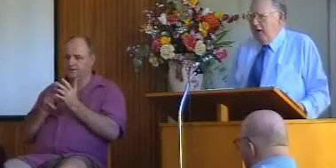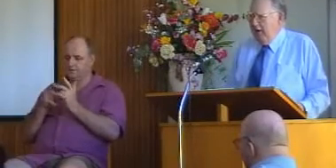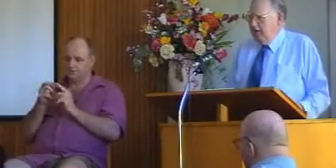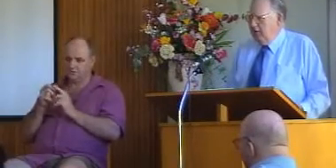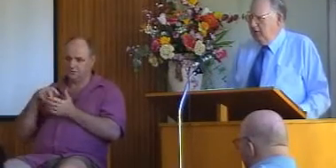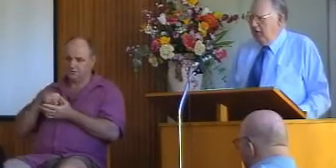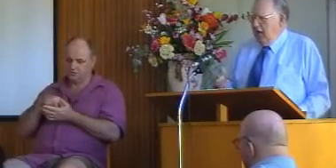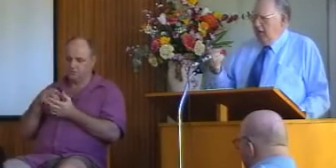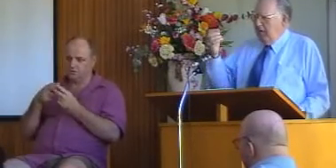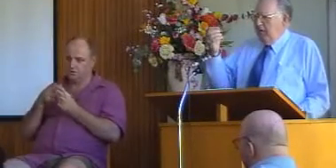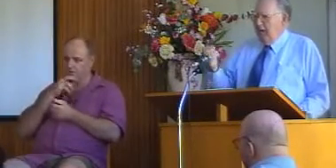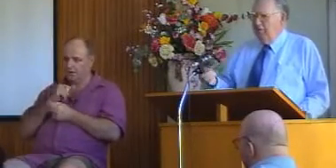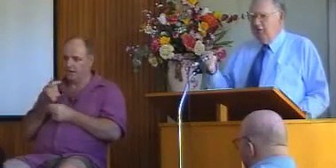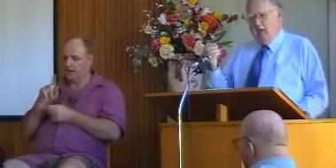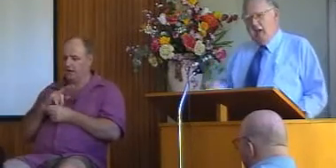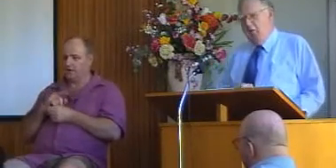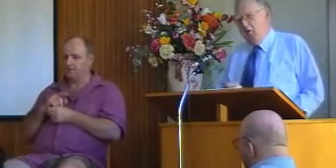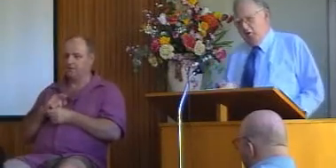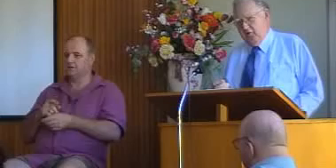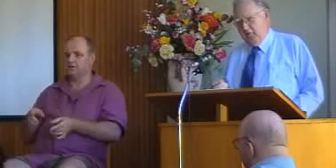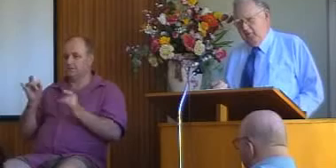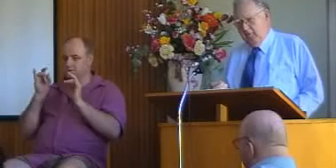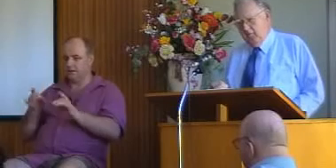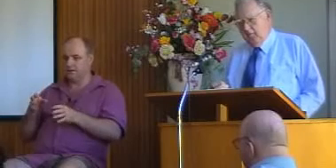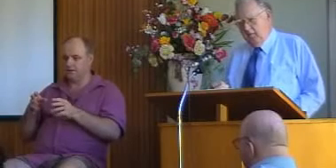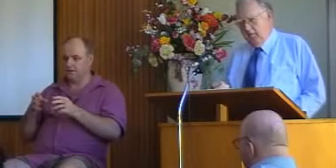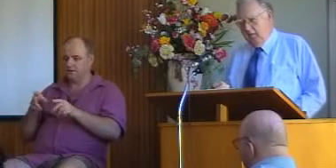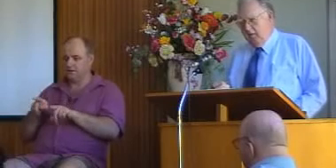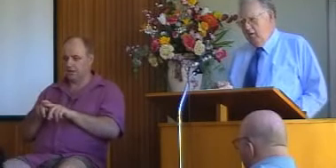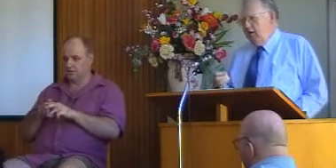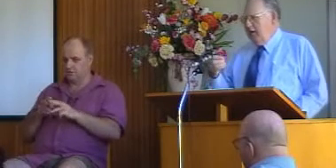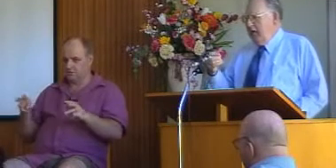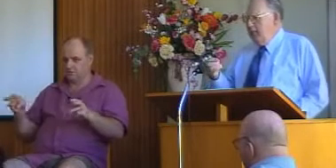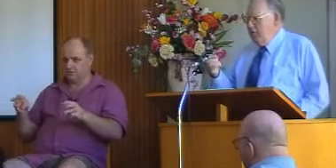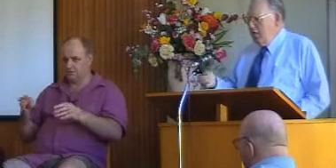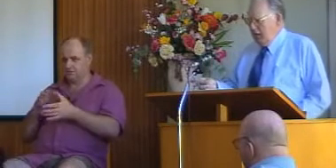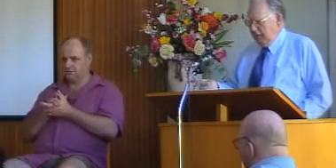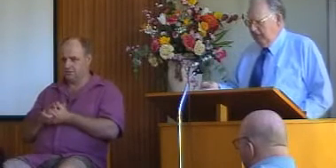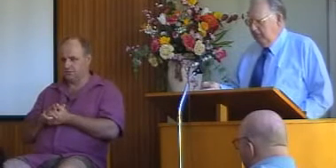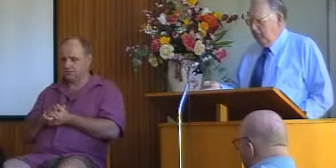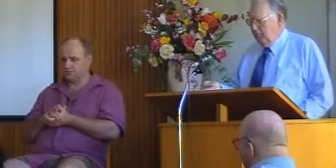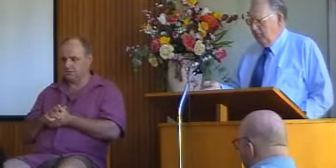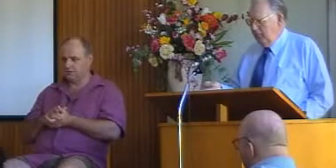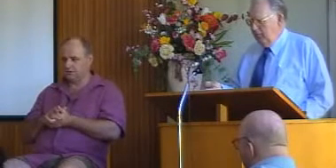into the chariot and began at the same words that he had been reading.